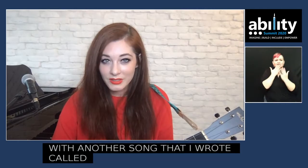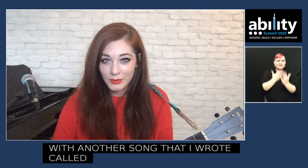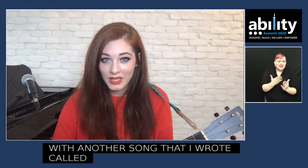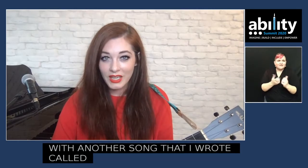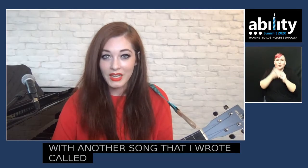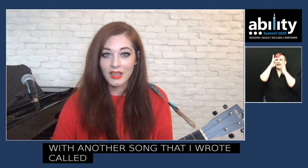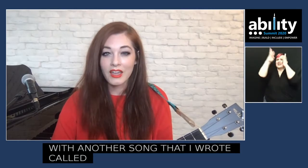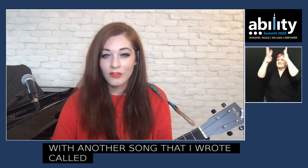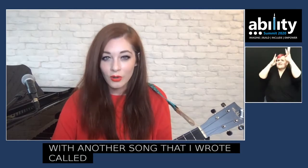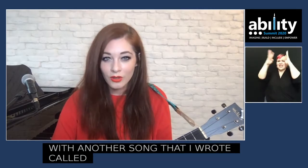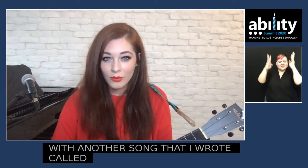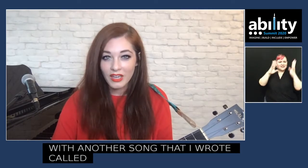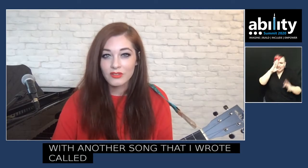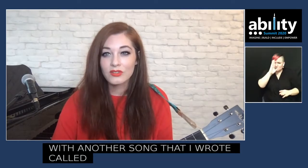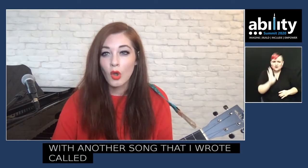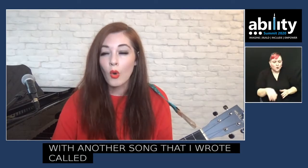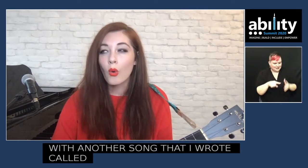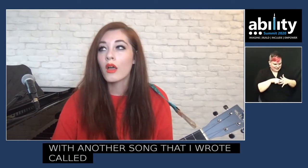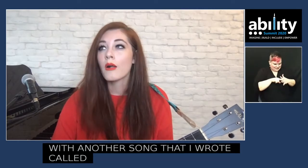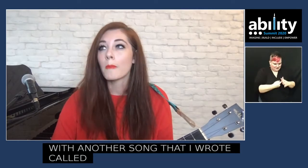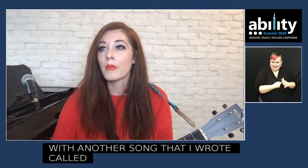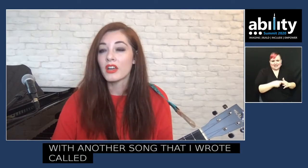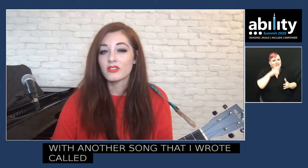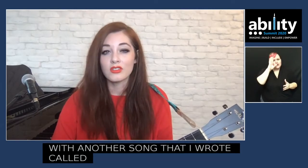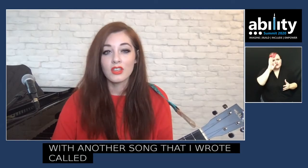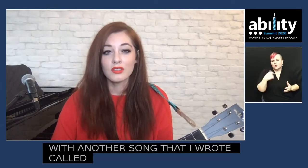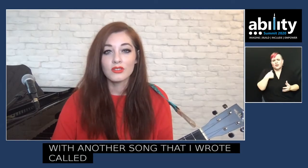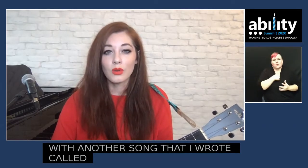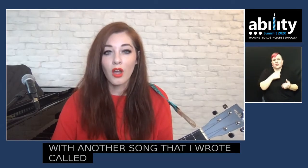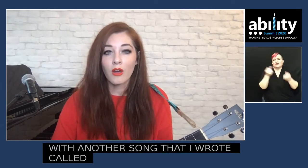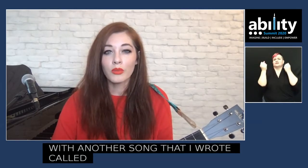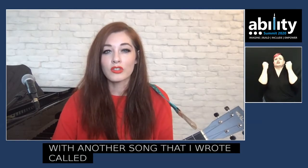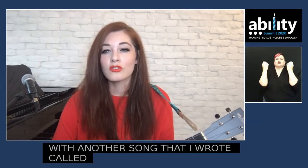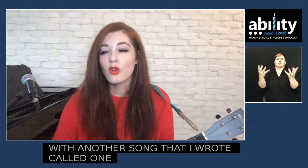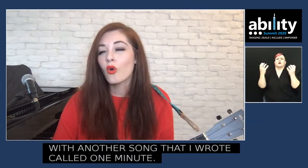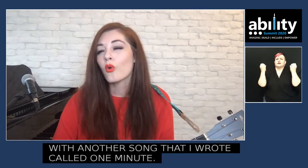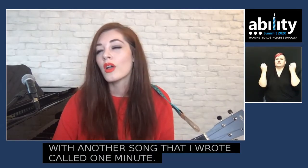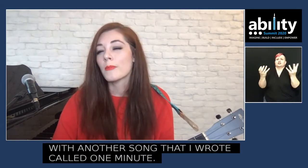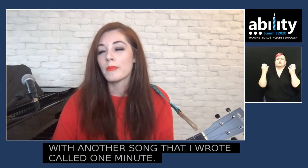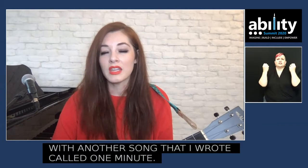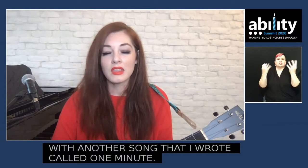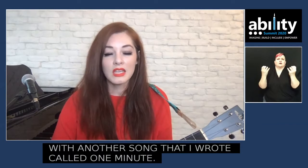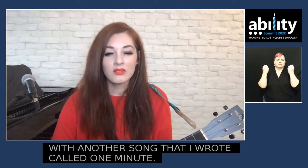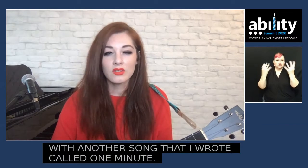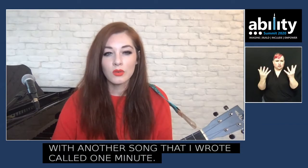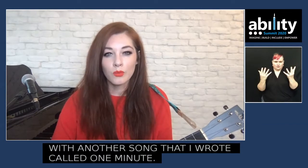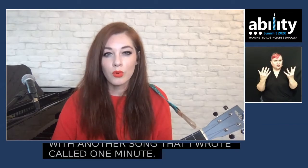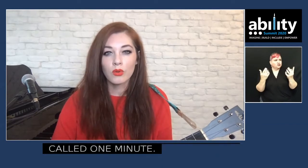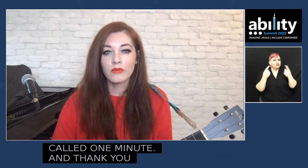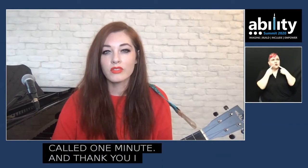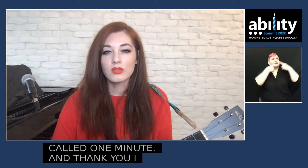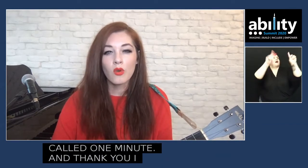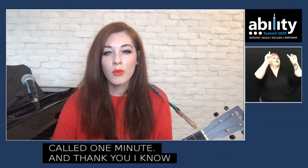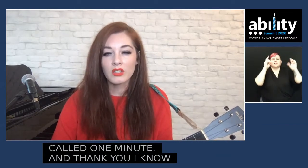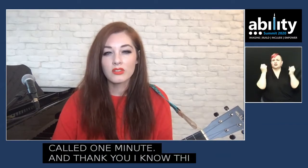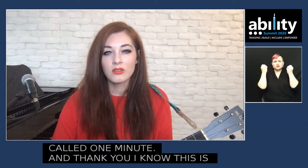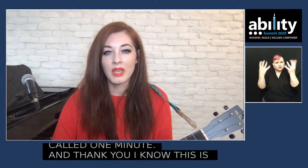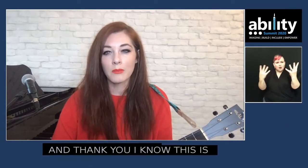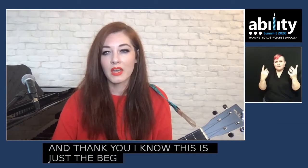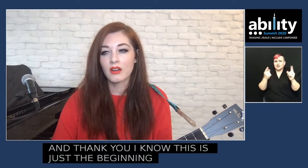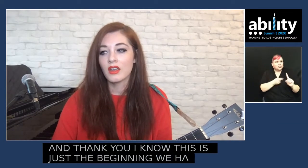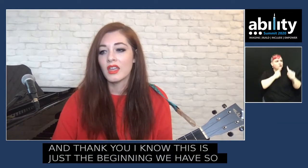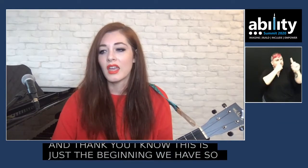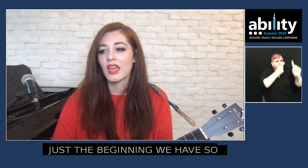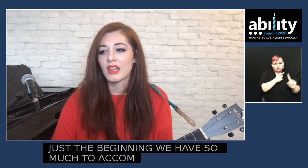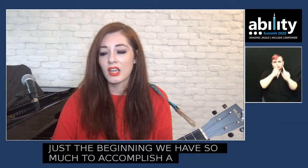that this is just the beginning. I know that we have so much to accomplish, so many things to improve, so much